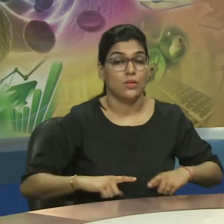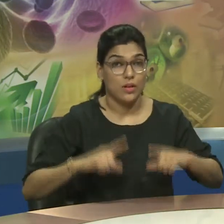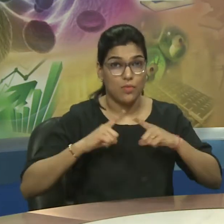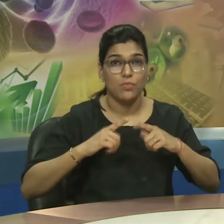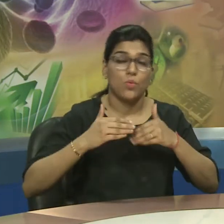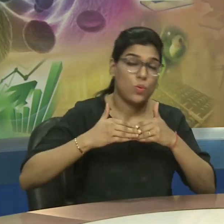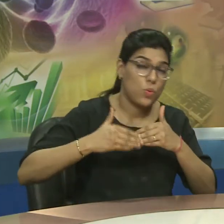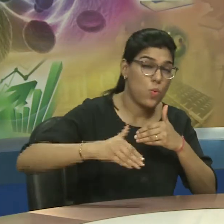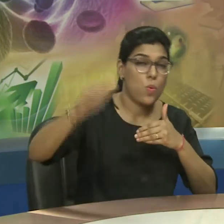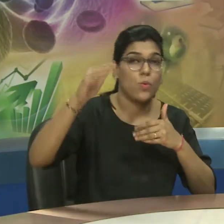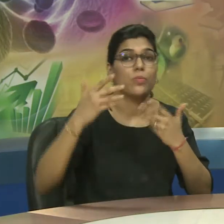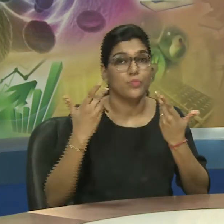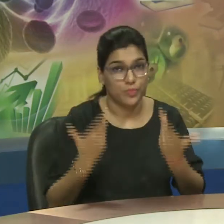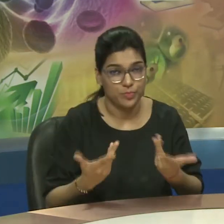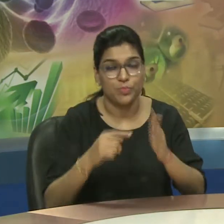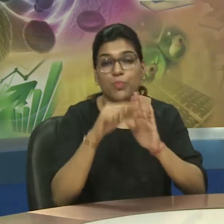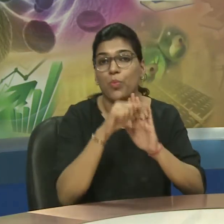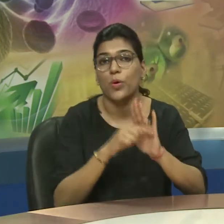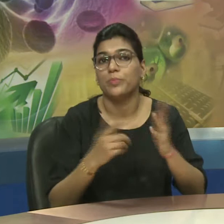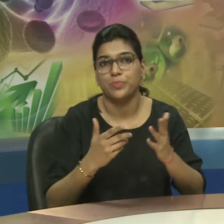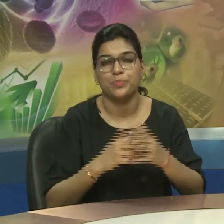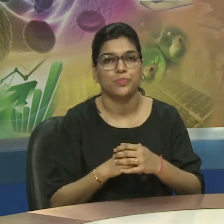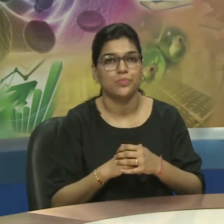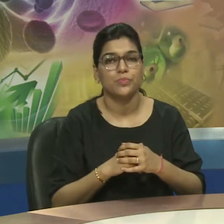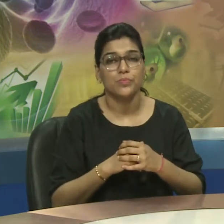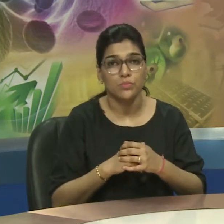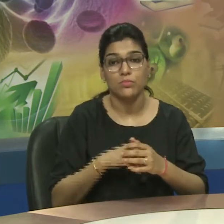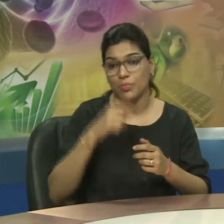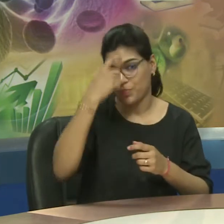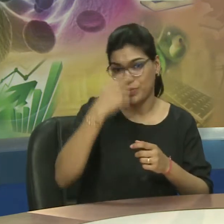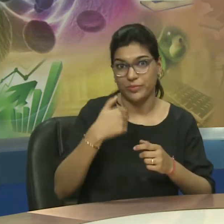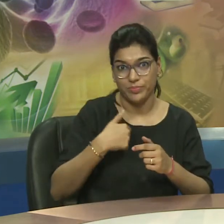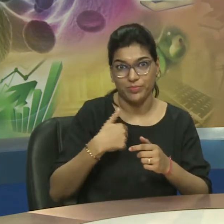First, whole life policy.